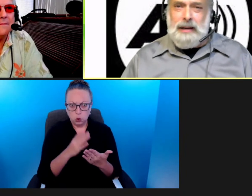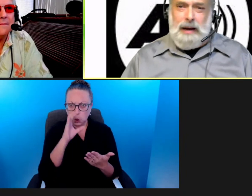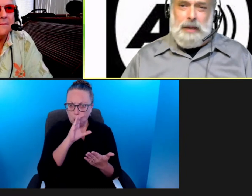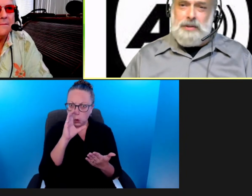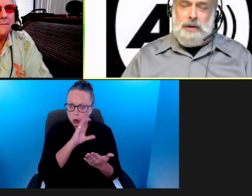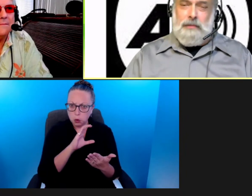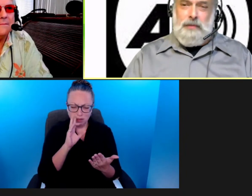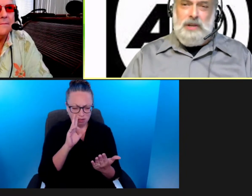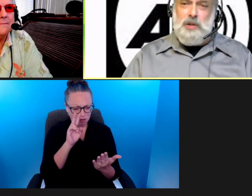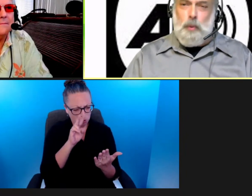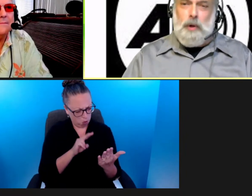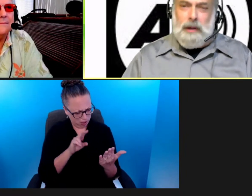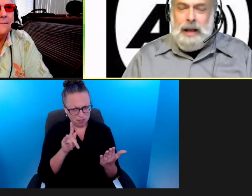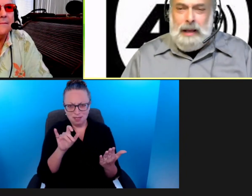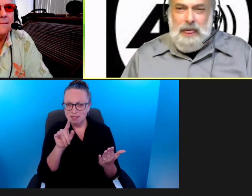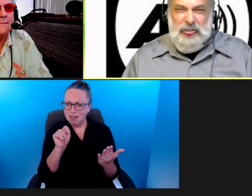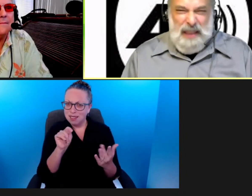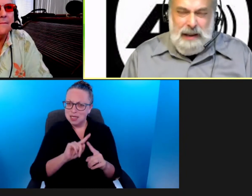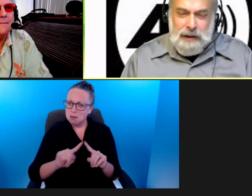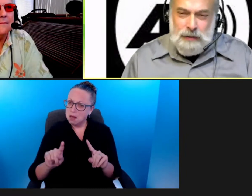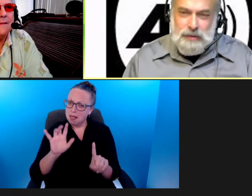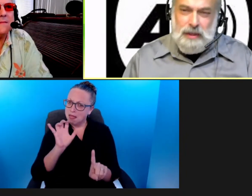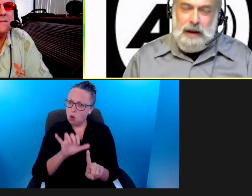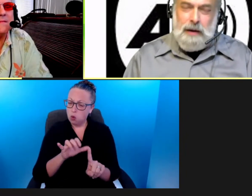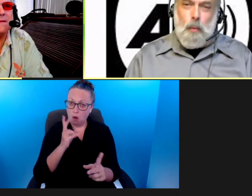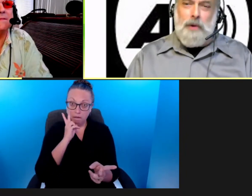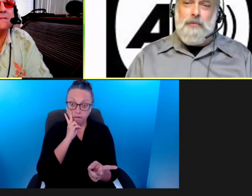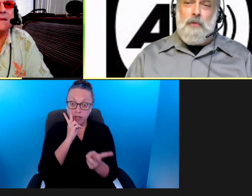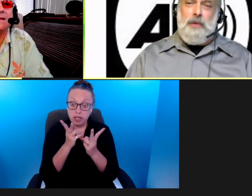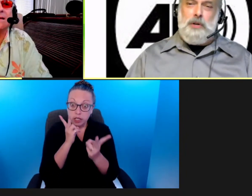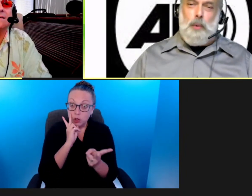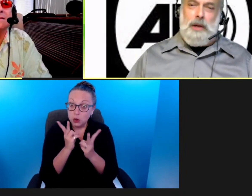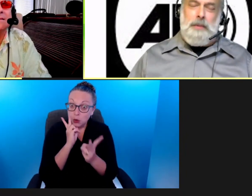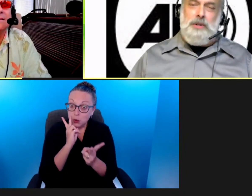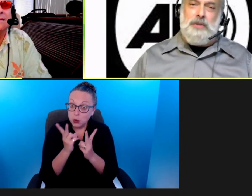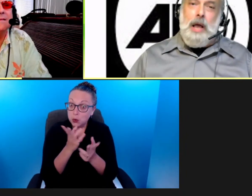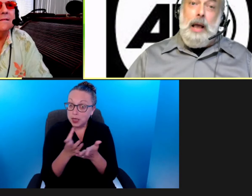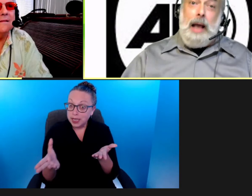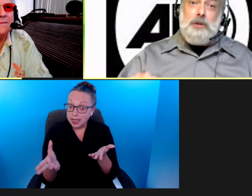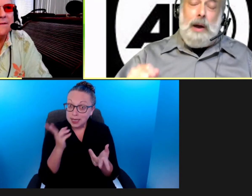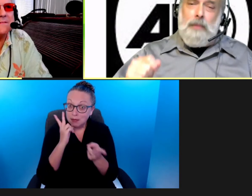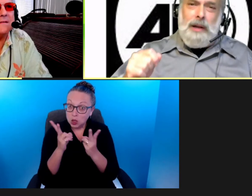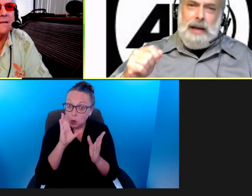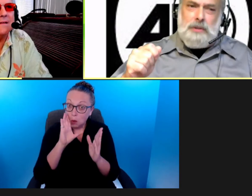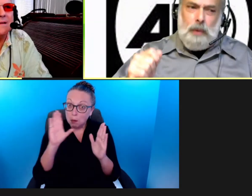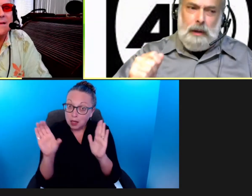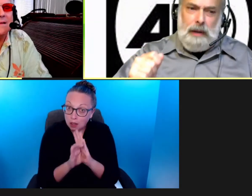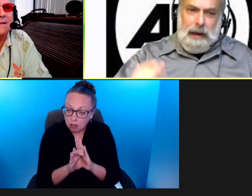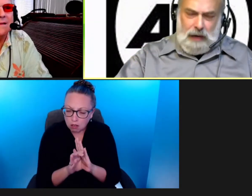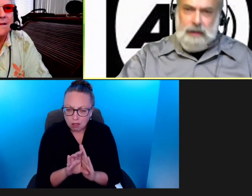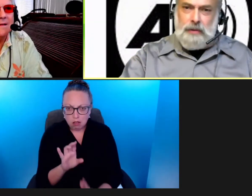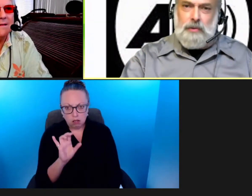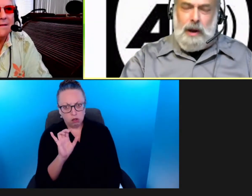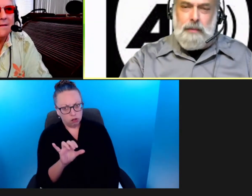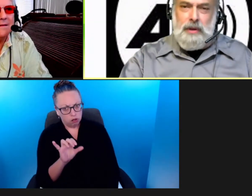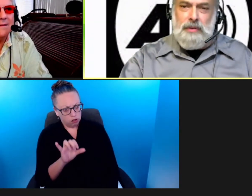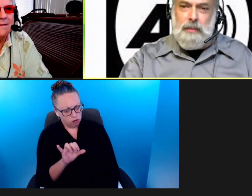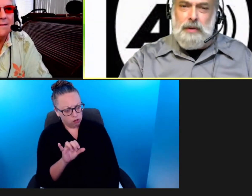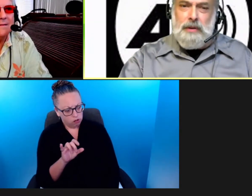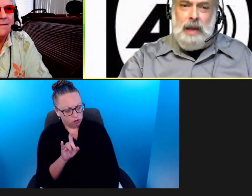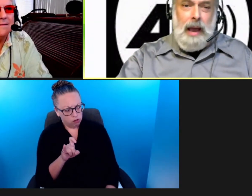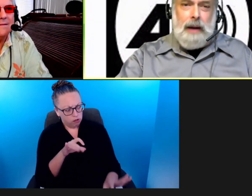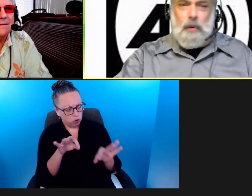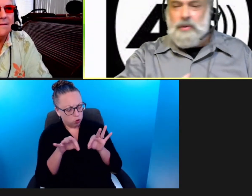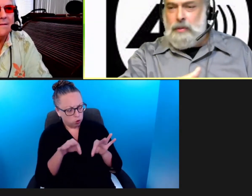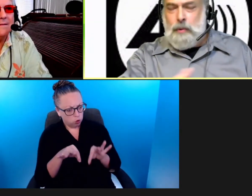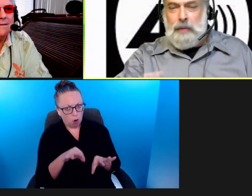but comics are visual things. This They're is wonderful interesting. visual images. So I realized, well, I've got to describe these